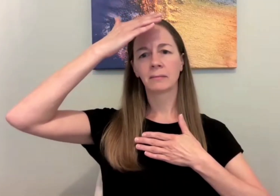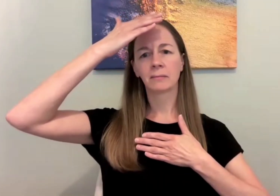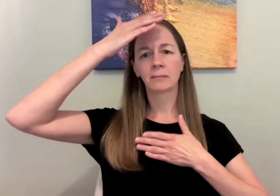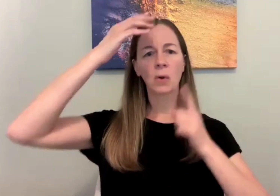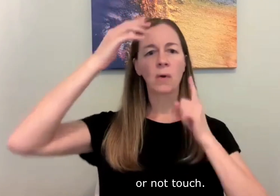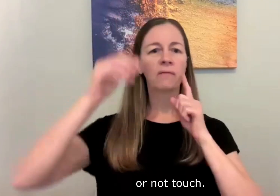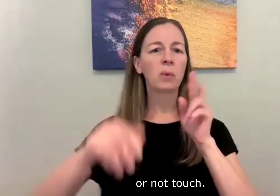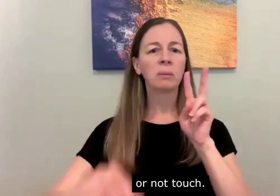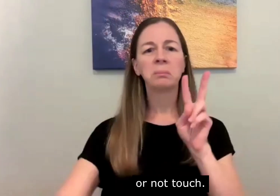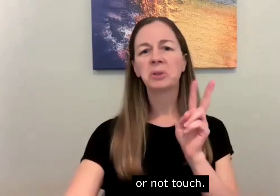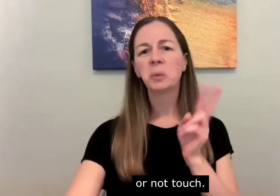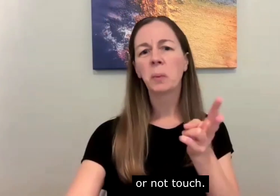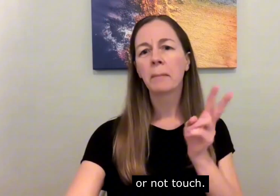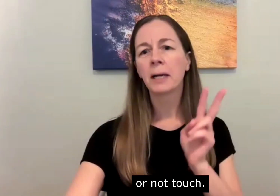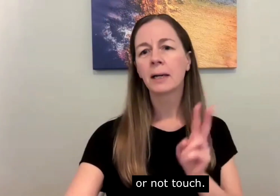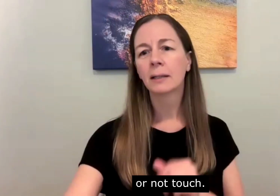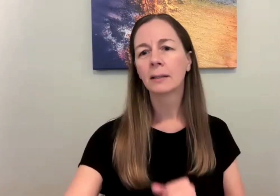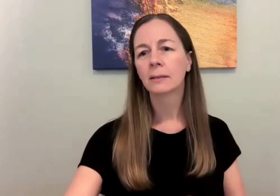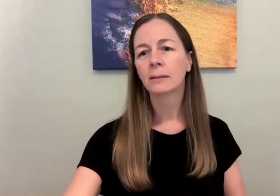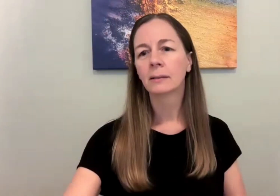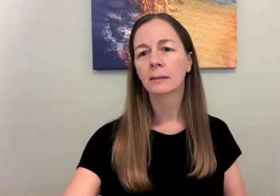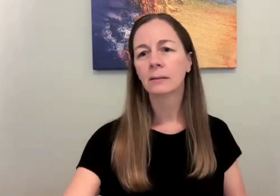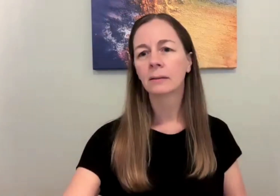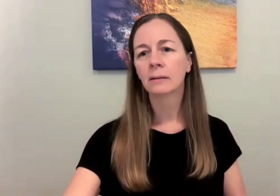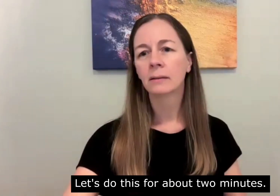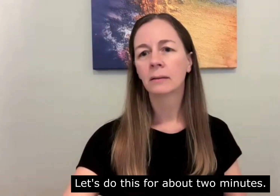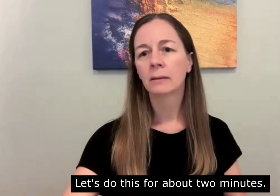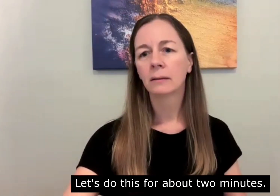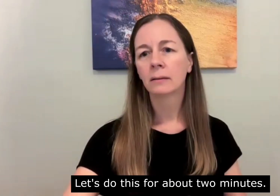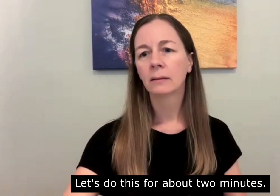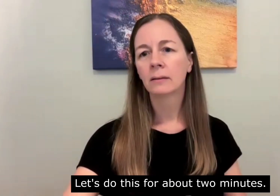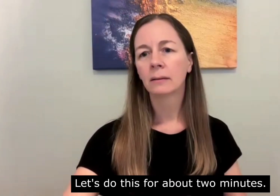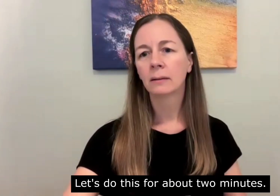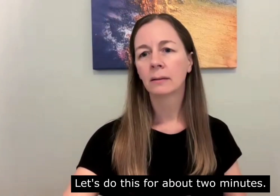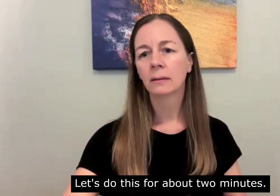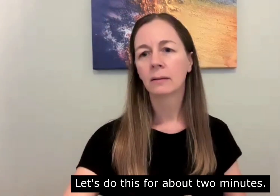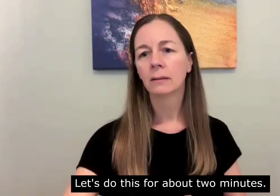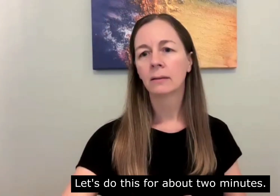or not touch. Let's do this for about 2 minutes.